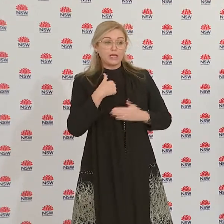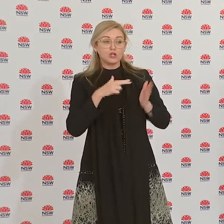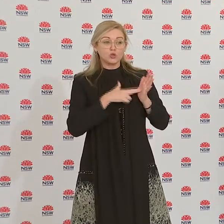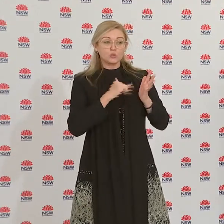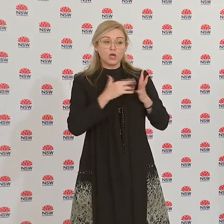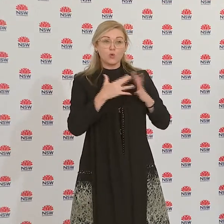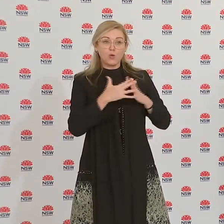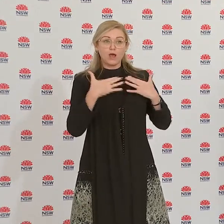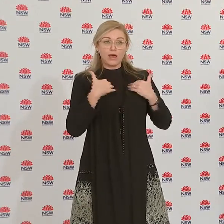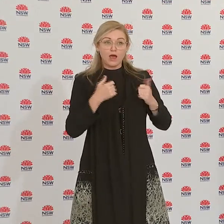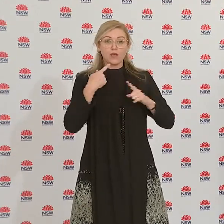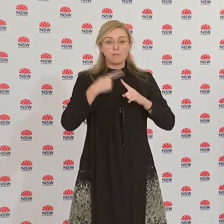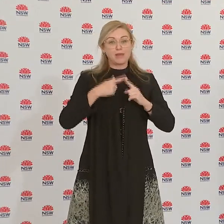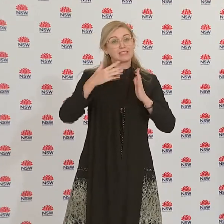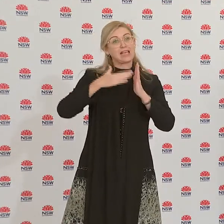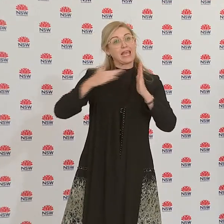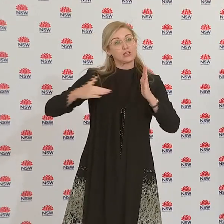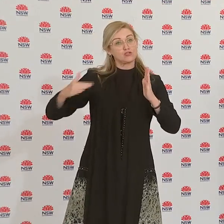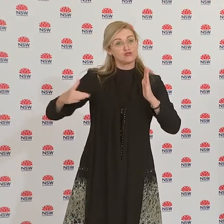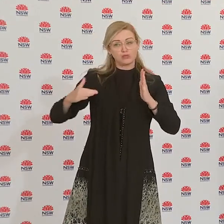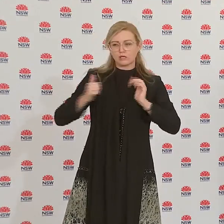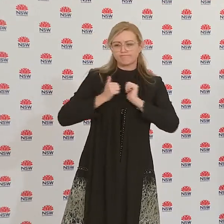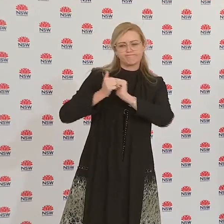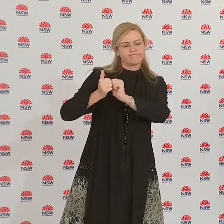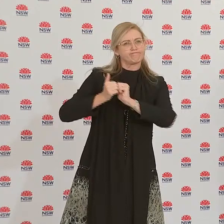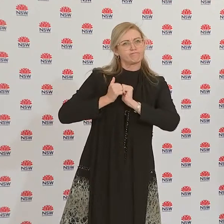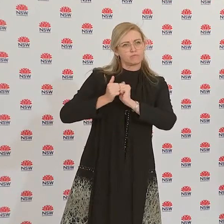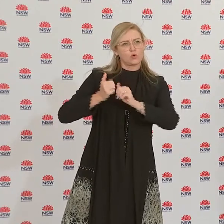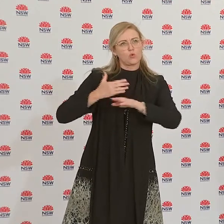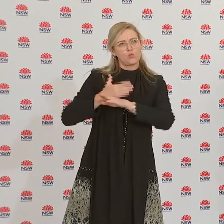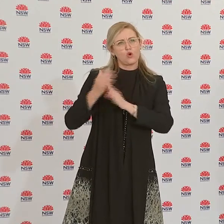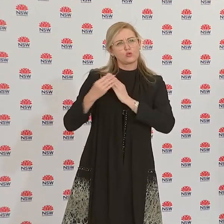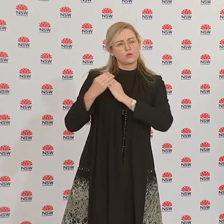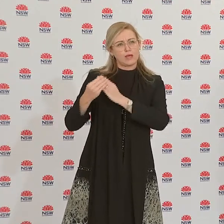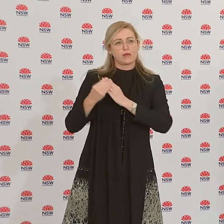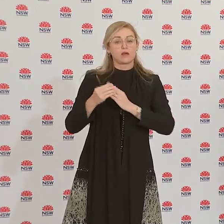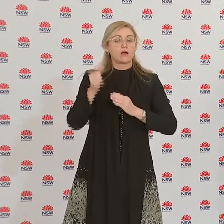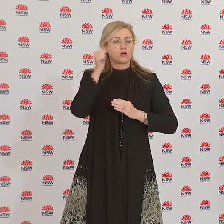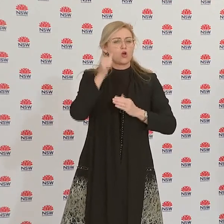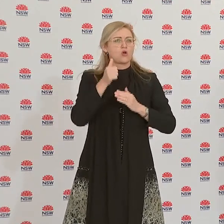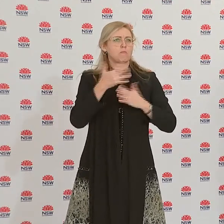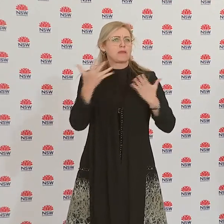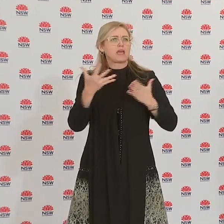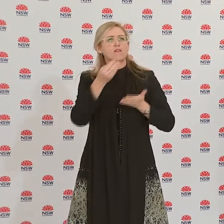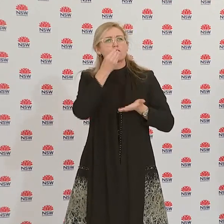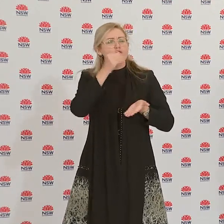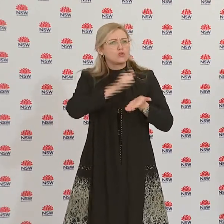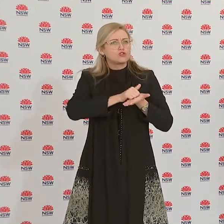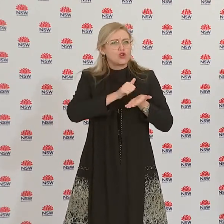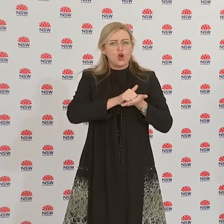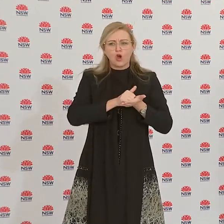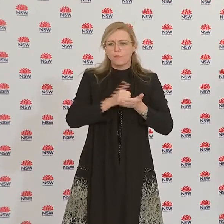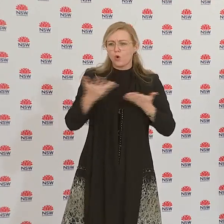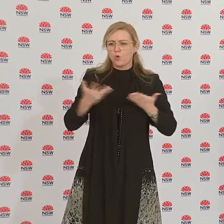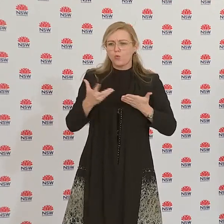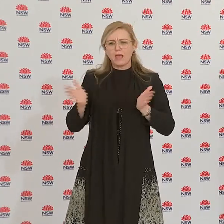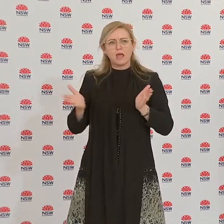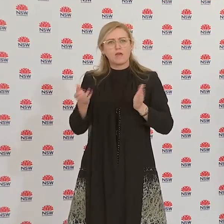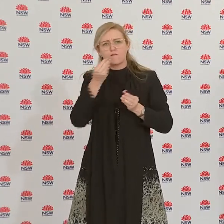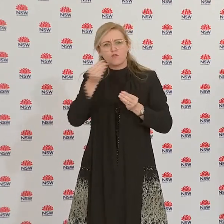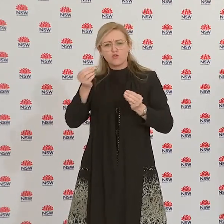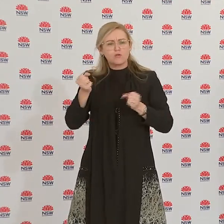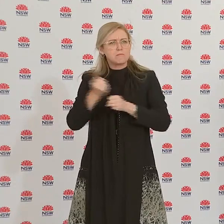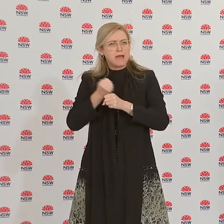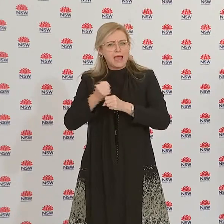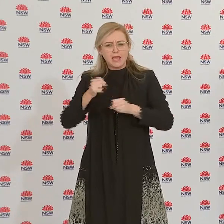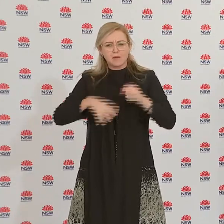industry. I really appreciate the work that a number of the big food and grocery chains have put in place, a number of the food